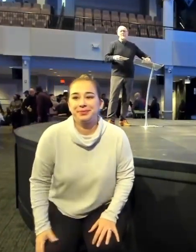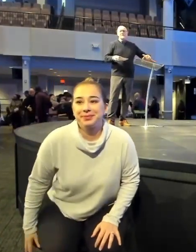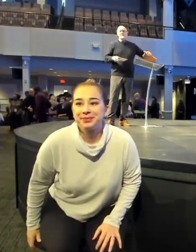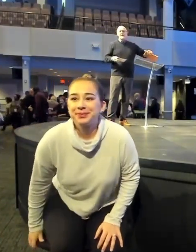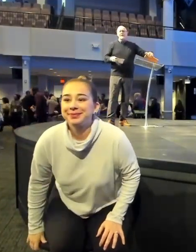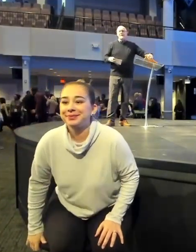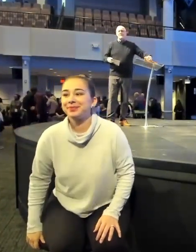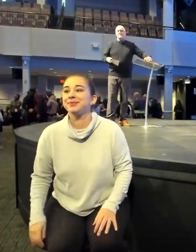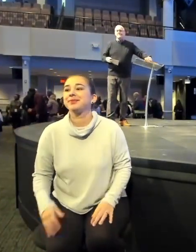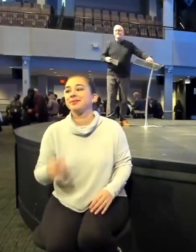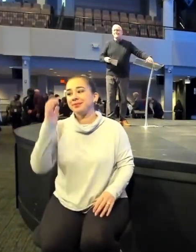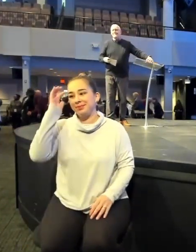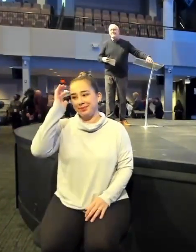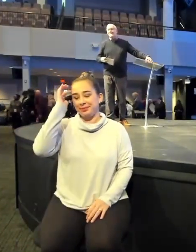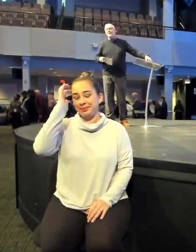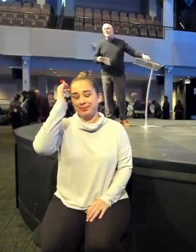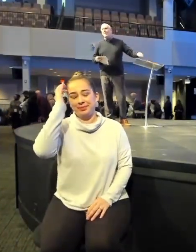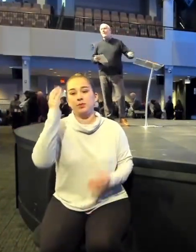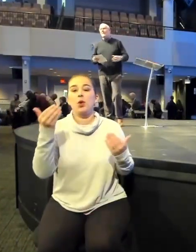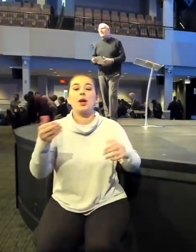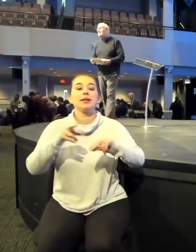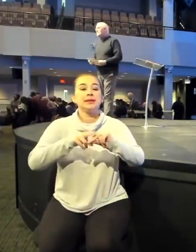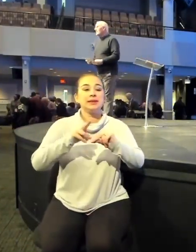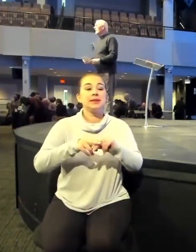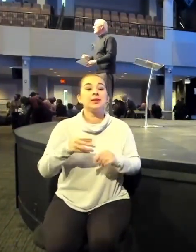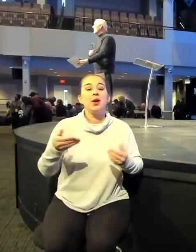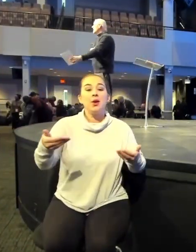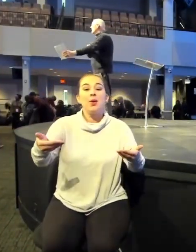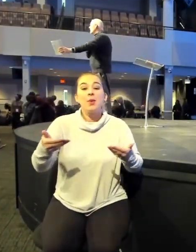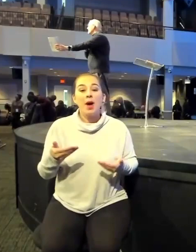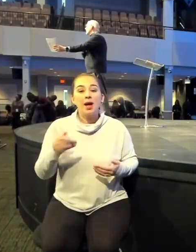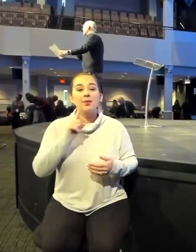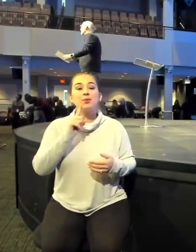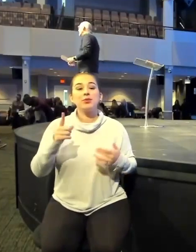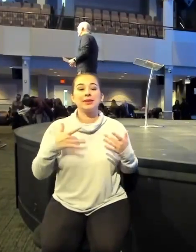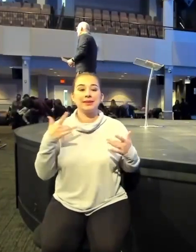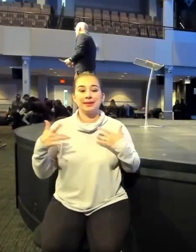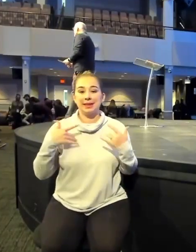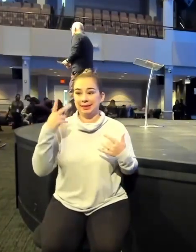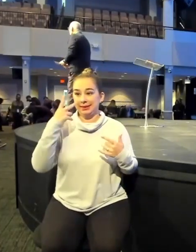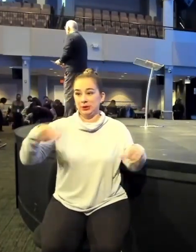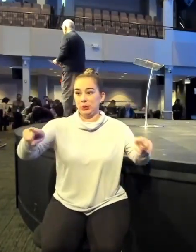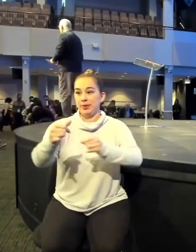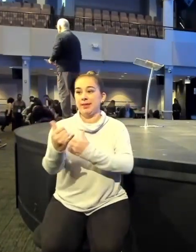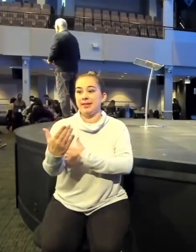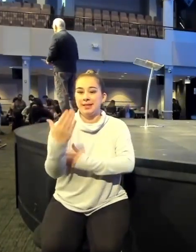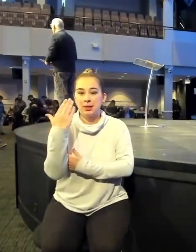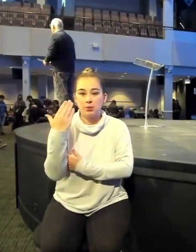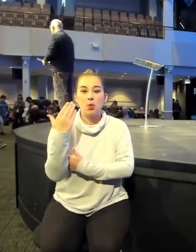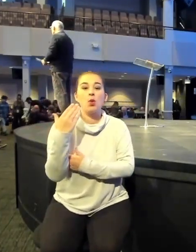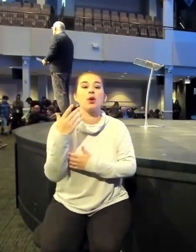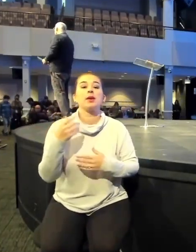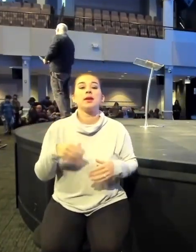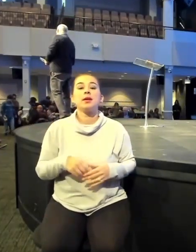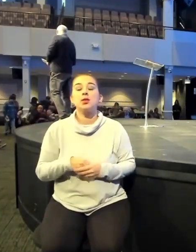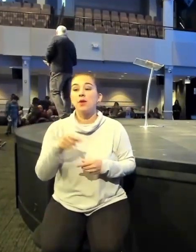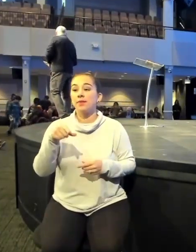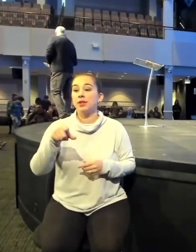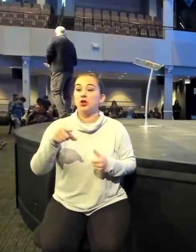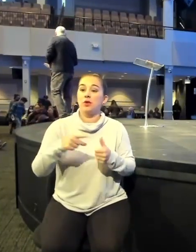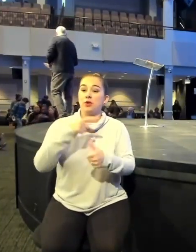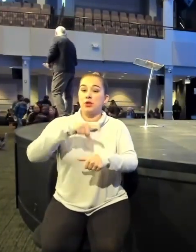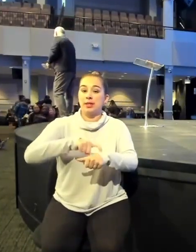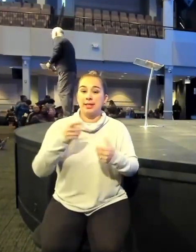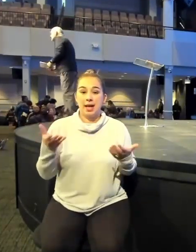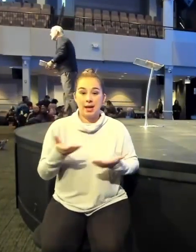You can be seated. Well, welcome again. So glad to see all of you here this morning in this time of worship. If you are with us today for the very